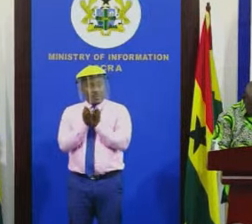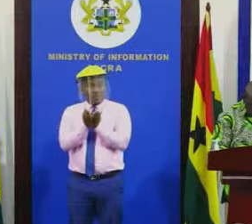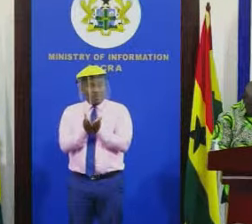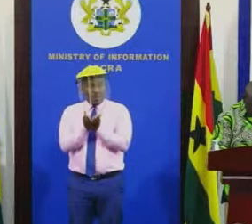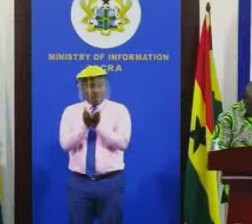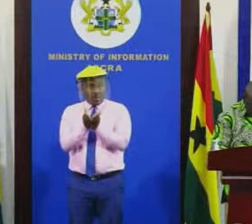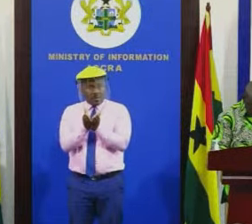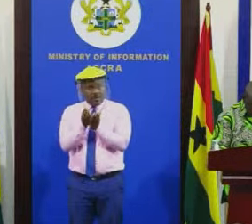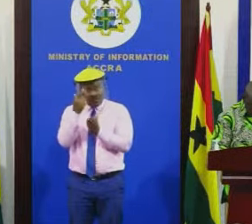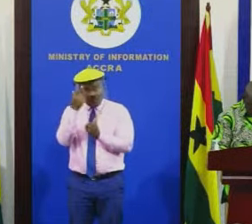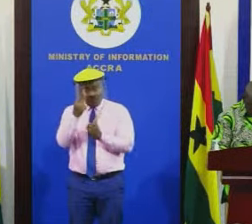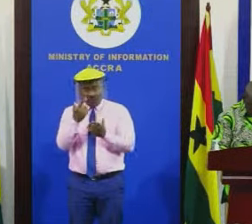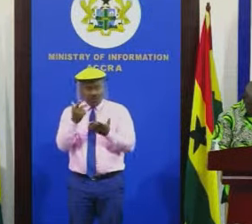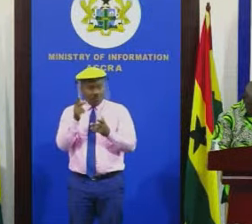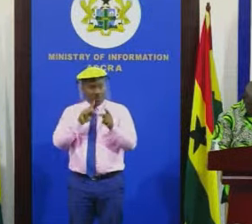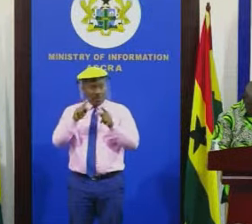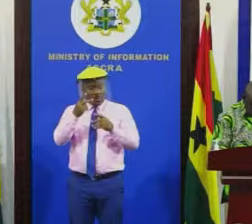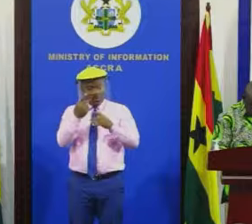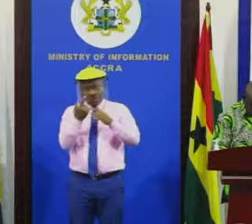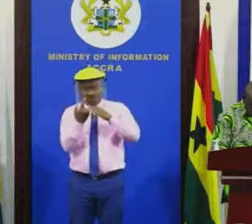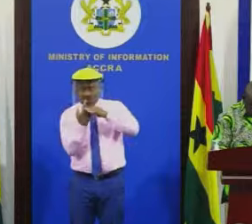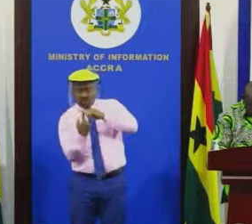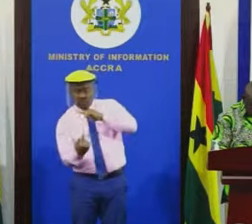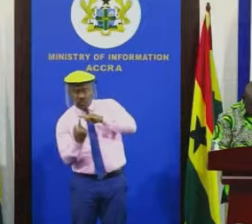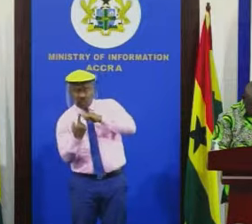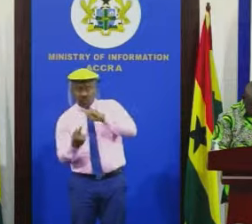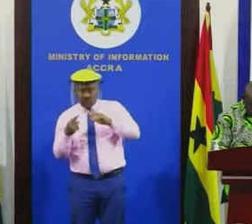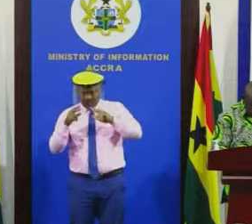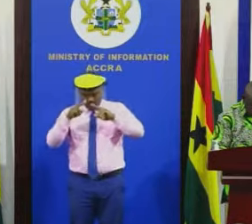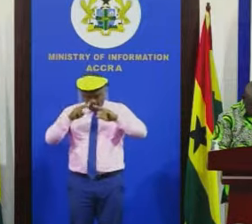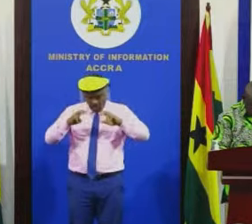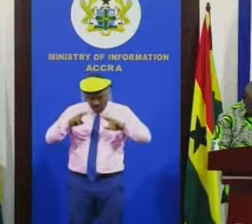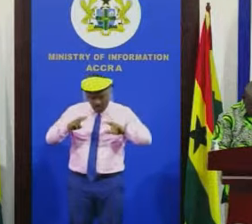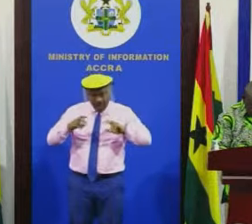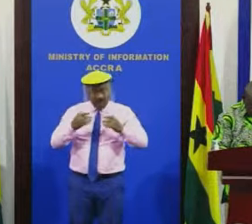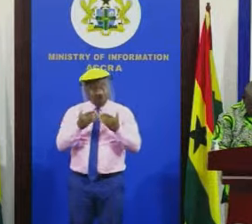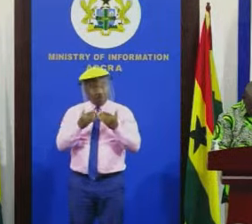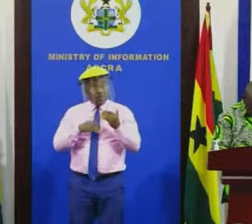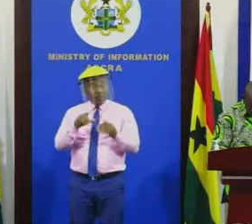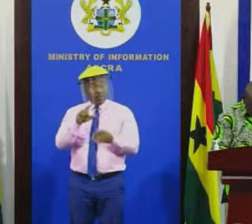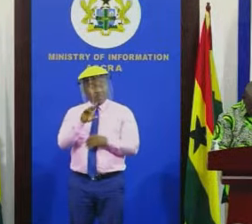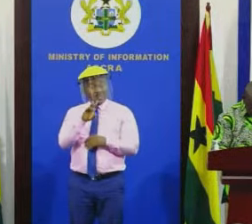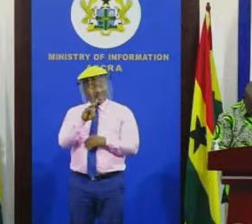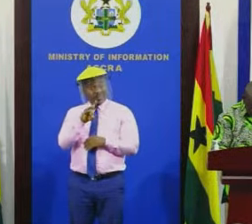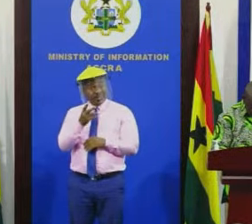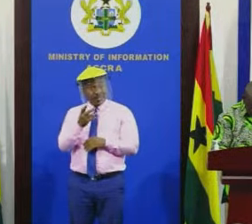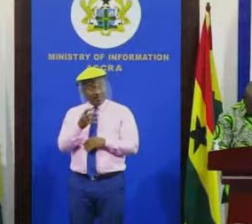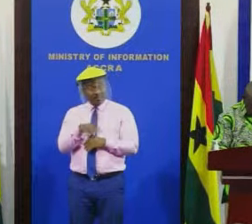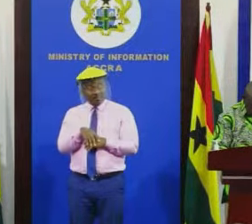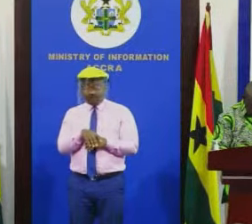both search and rescue and patrols, before 2017, the number was 0.